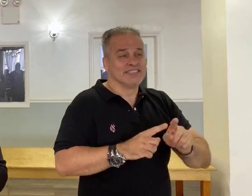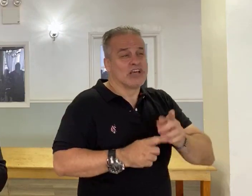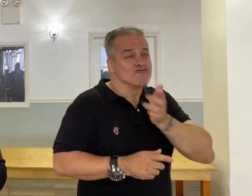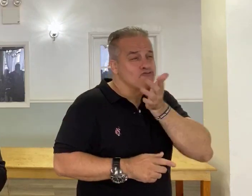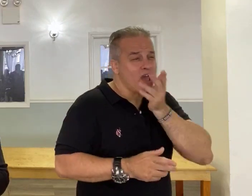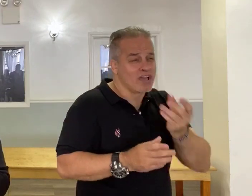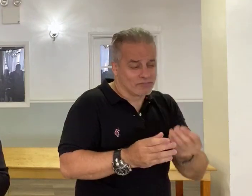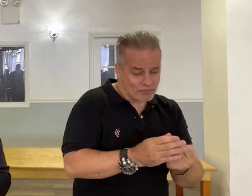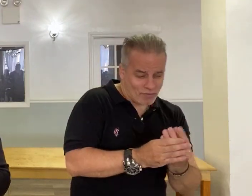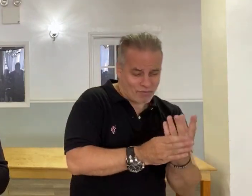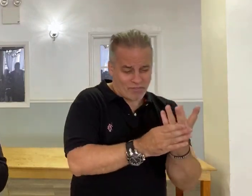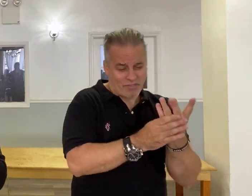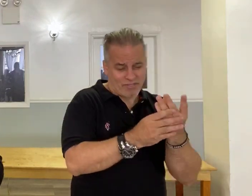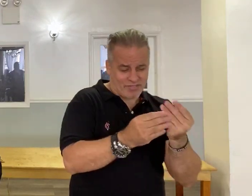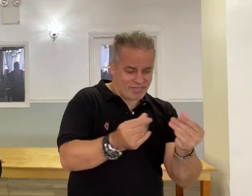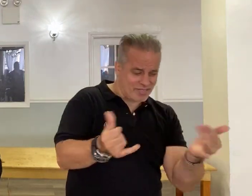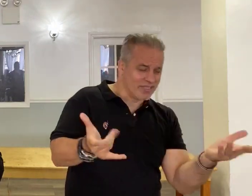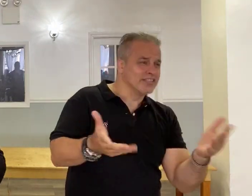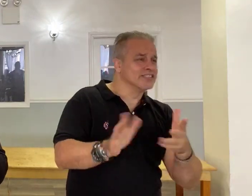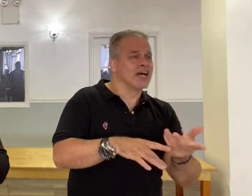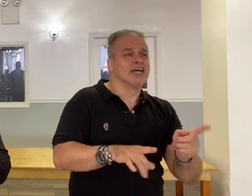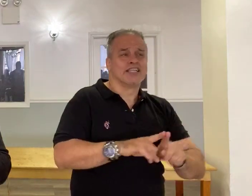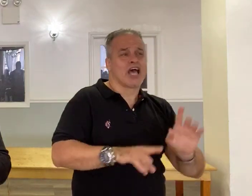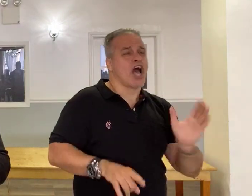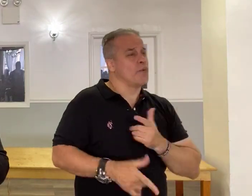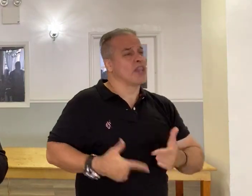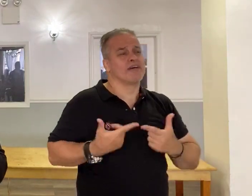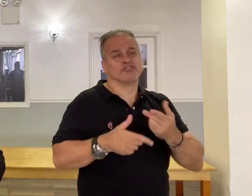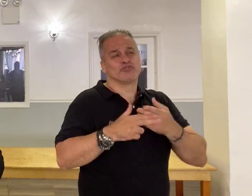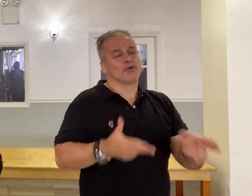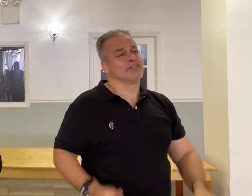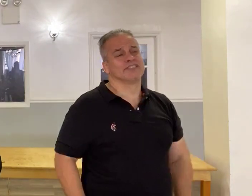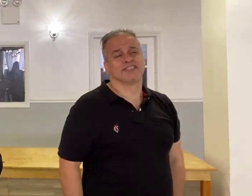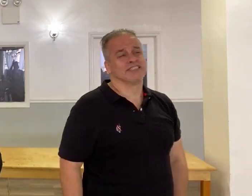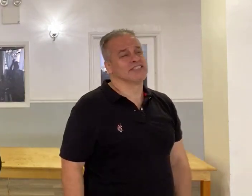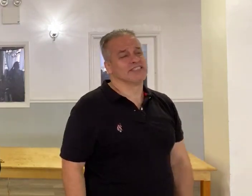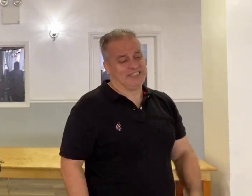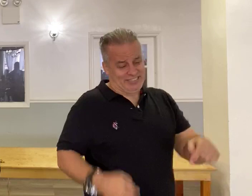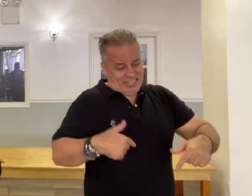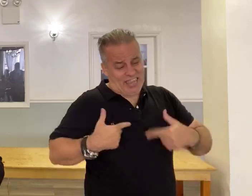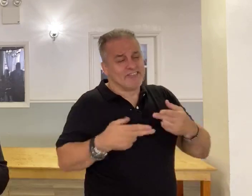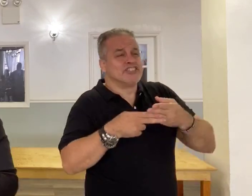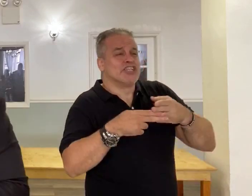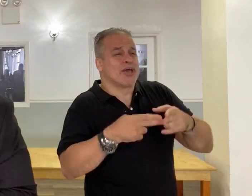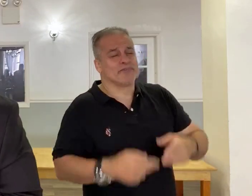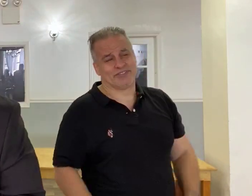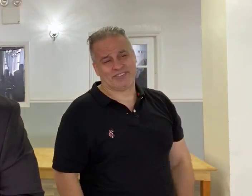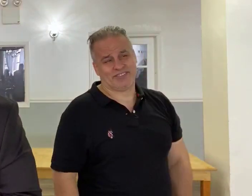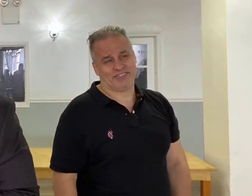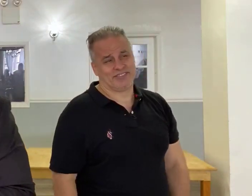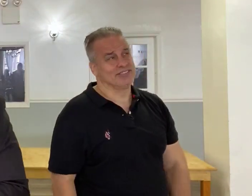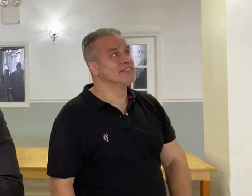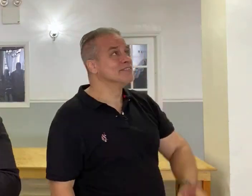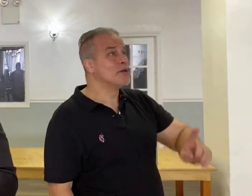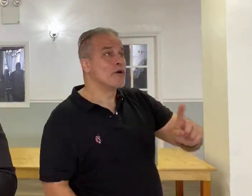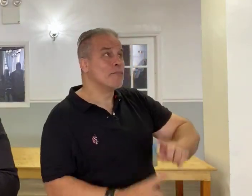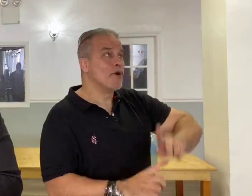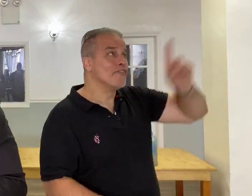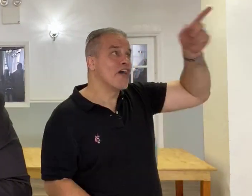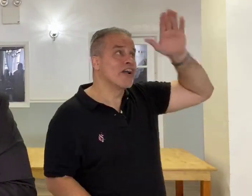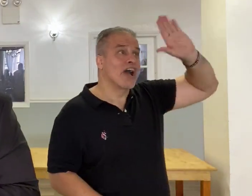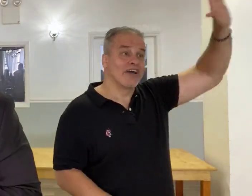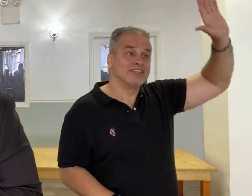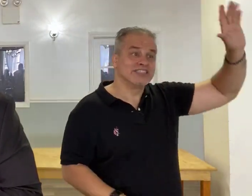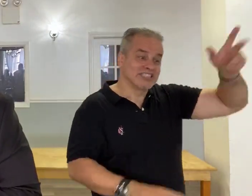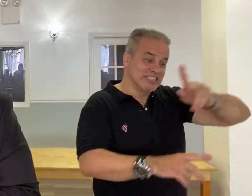place. Temporary. But the things of God, God's word, God's kingdom, God's heaven, it's forever. And it